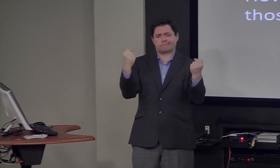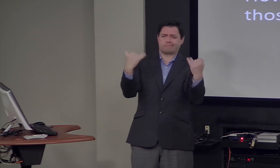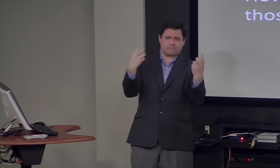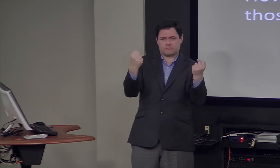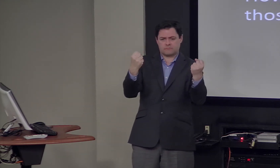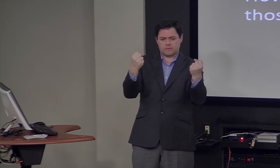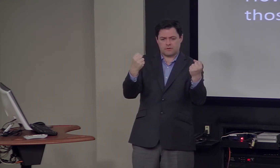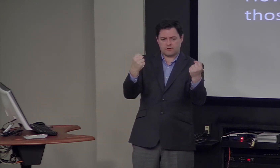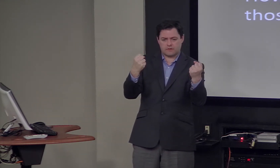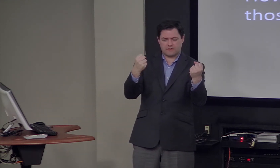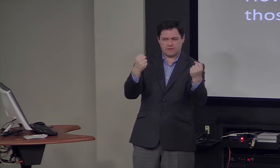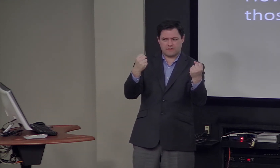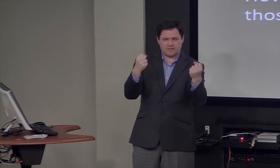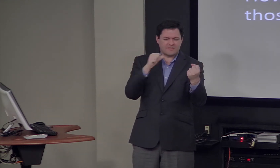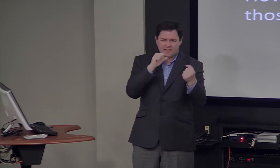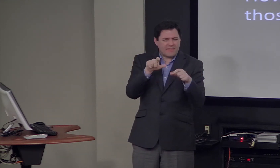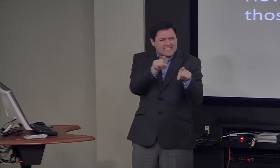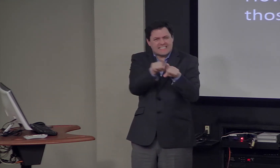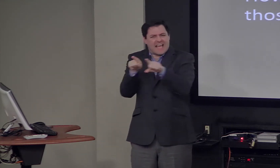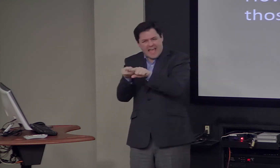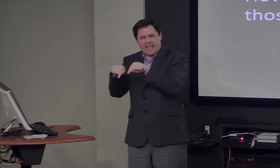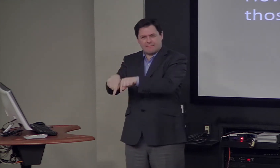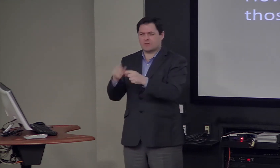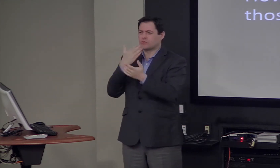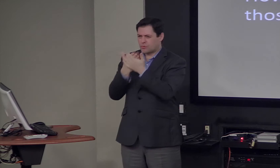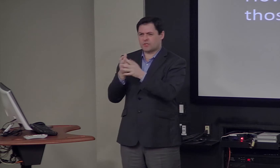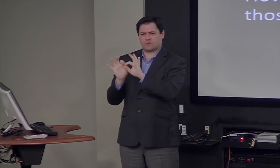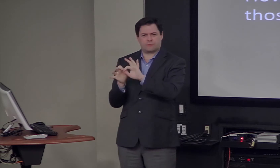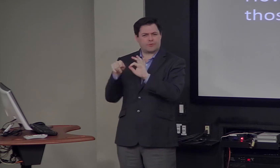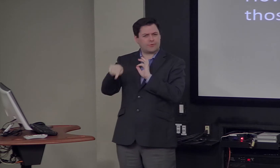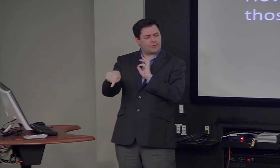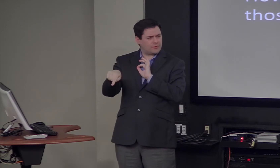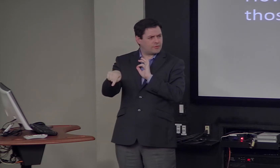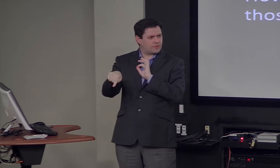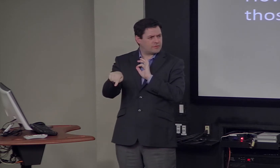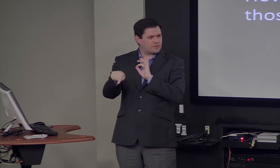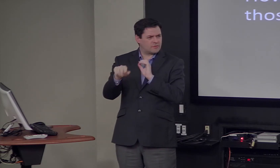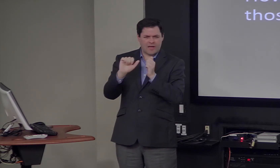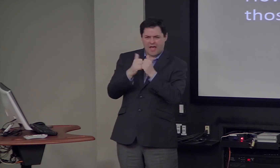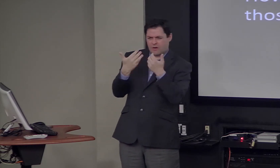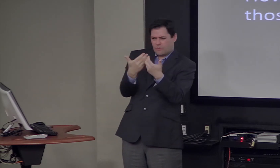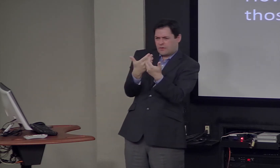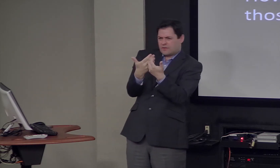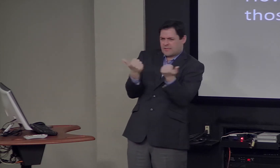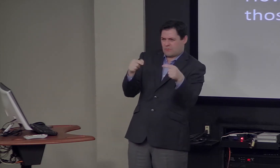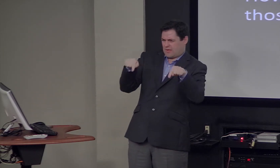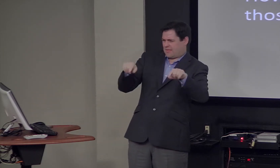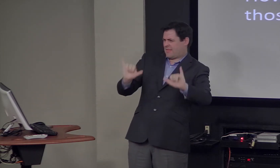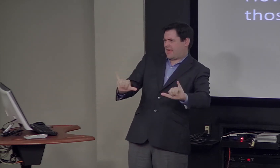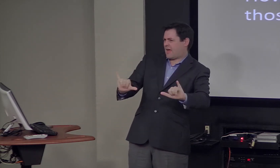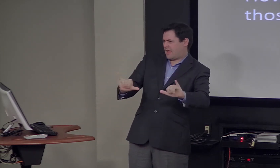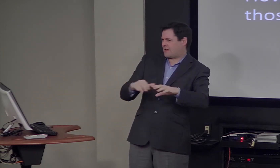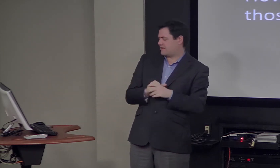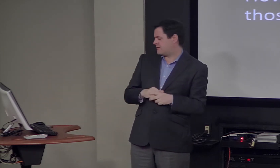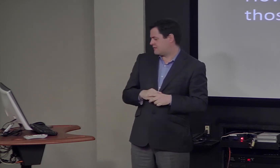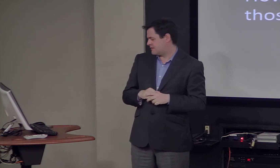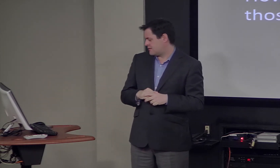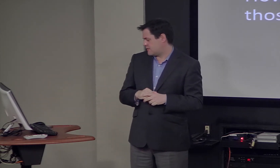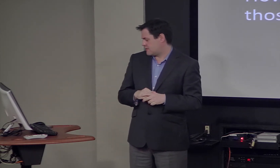interpreters, we see some interpreters who have certain aptitudes and skills, but that might be a bit different from an interpreter who doesn't have the same